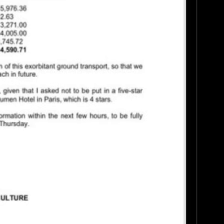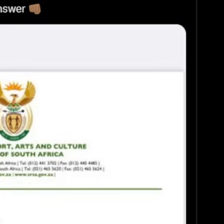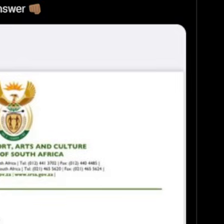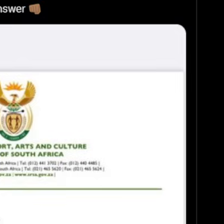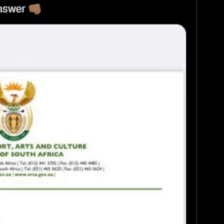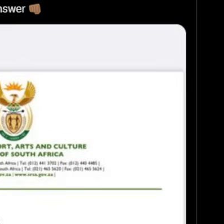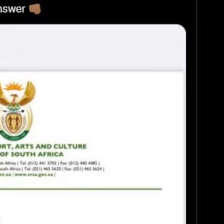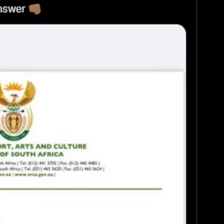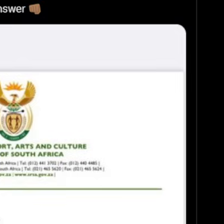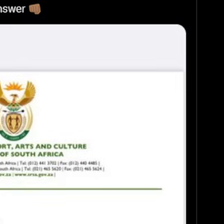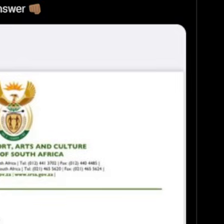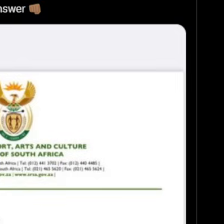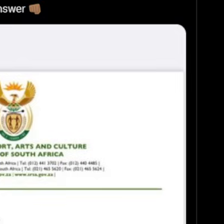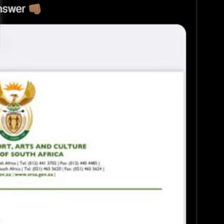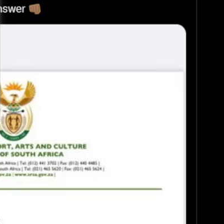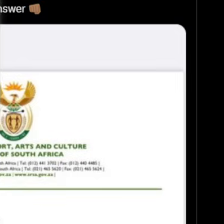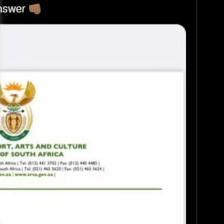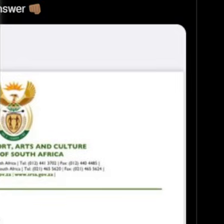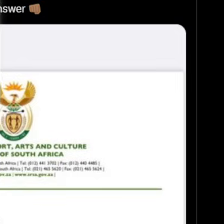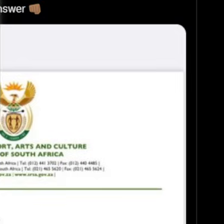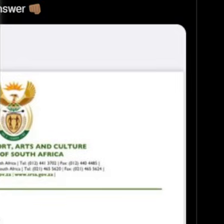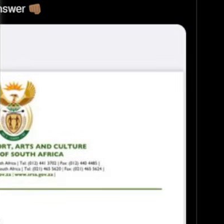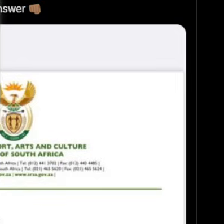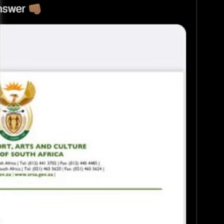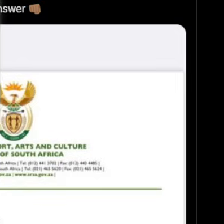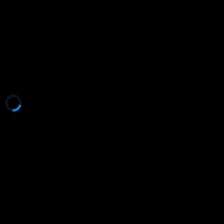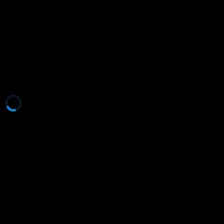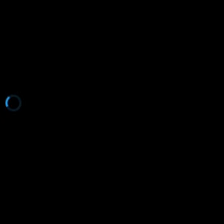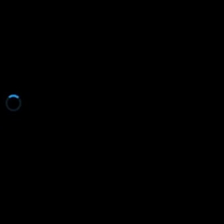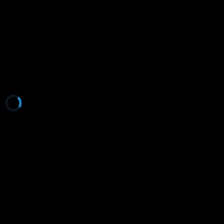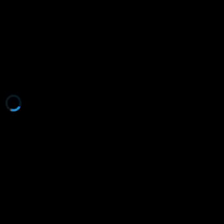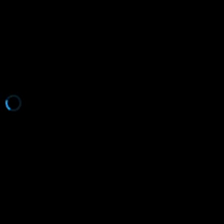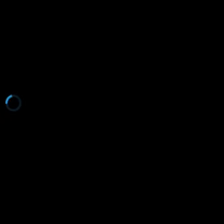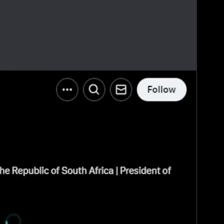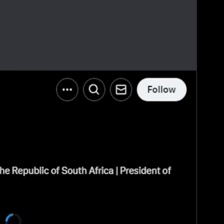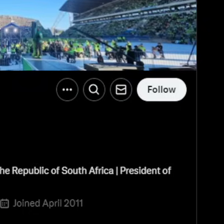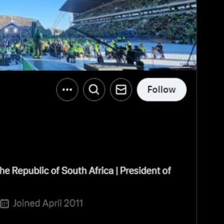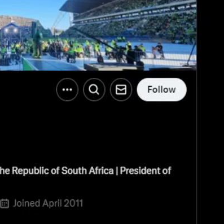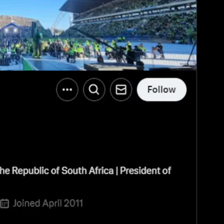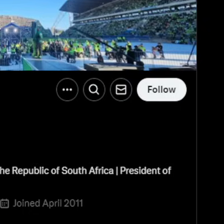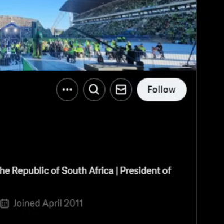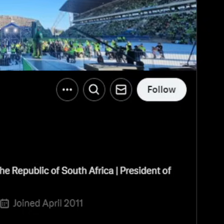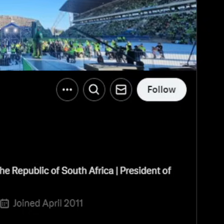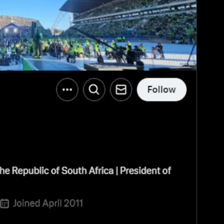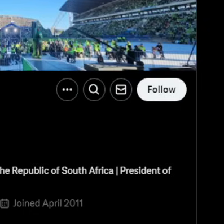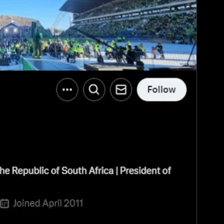leaving the EFF, he did not even leave, he did not just leave a gap, he left a Kimberley hole.